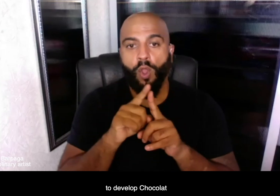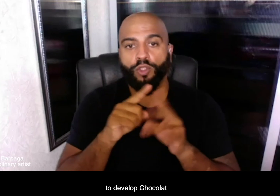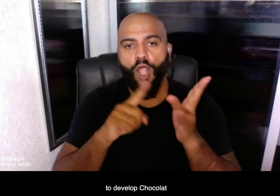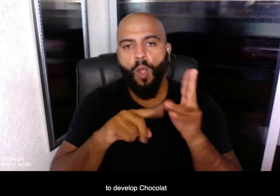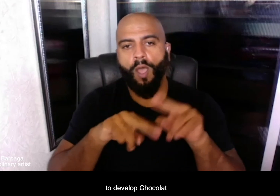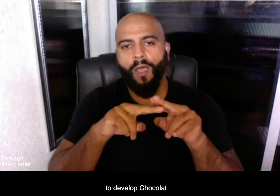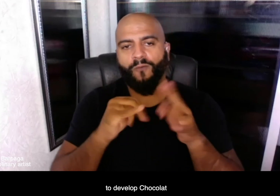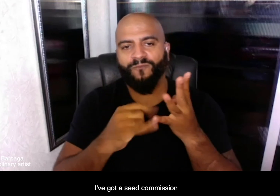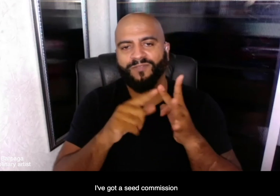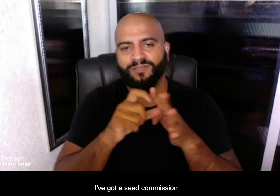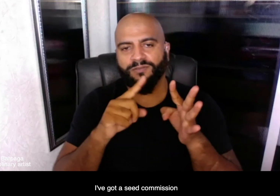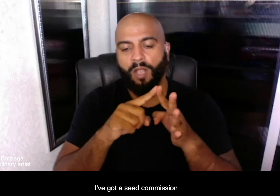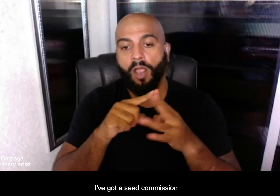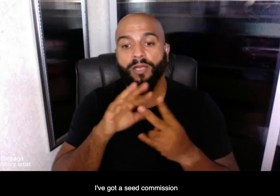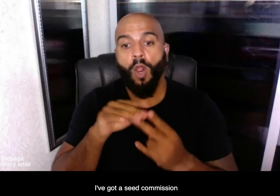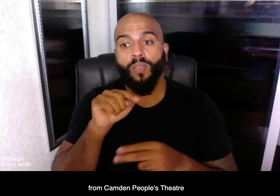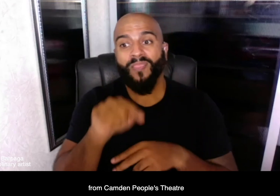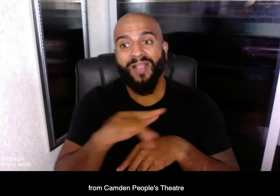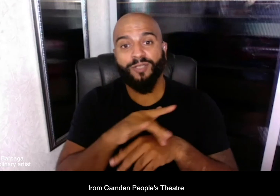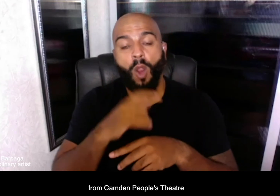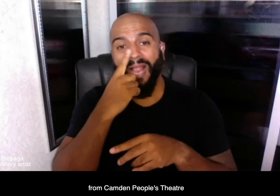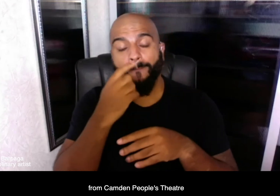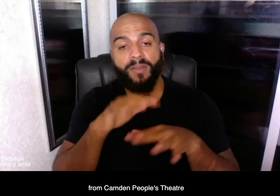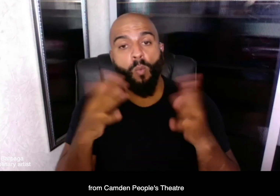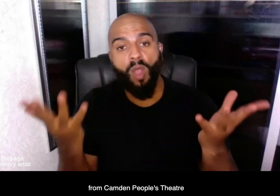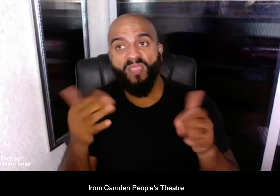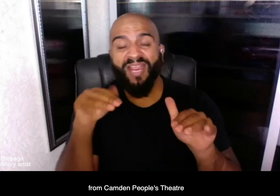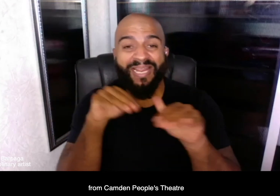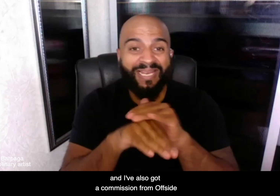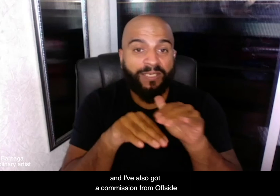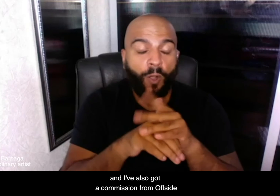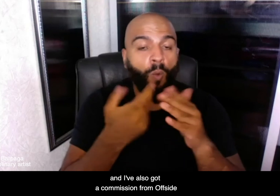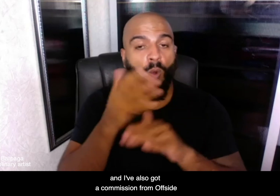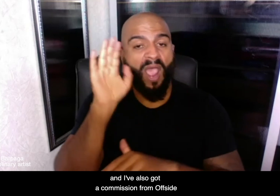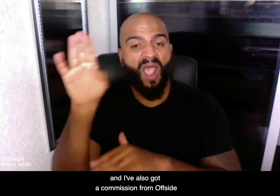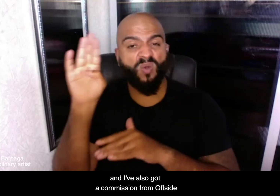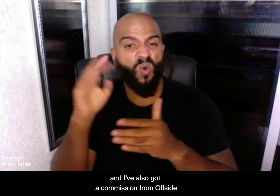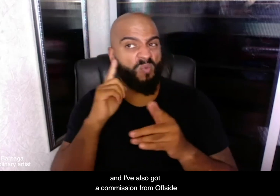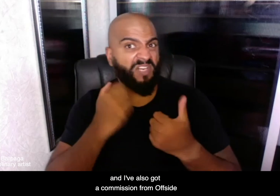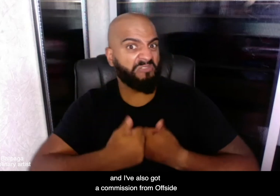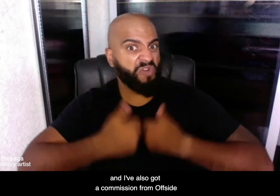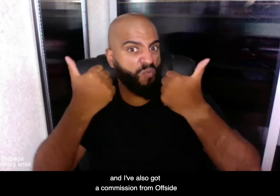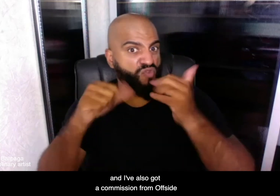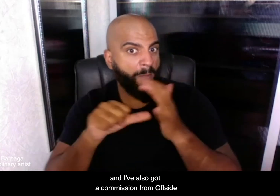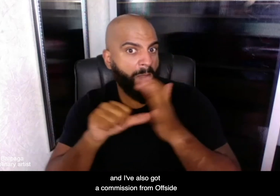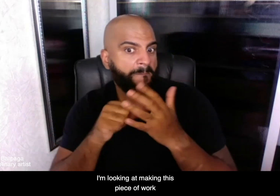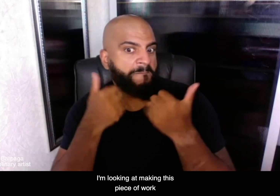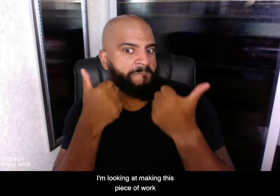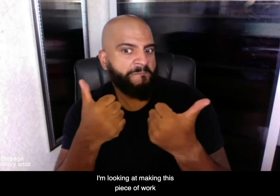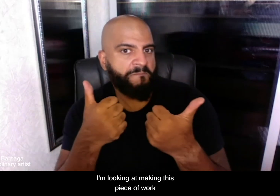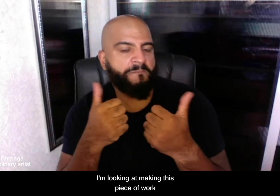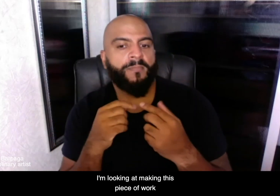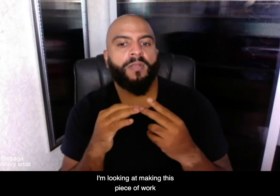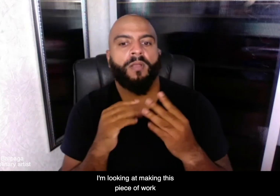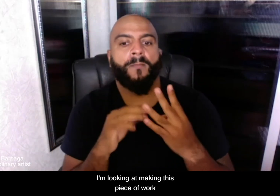to develop Chocolate. I've got a seed commission from Camden People's Theatre, and I've also got a commission from Offside. And I'm